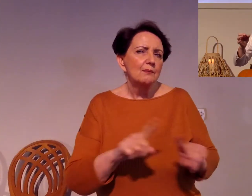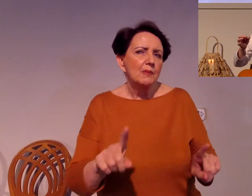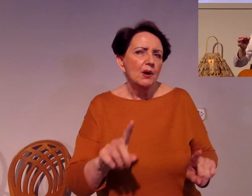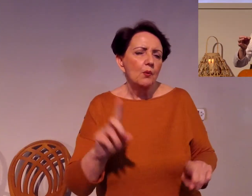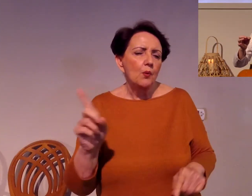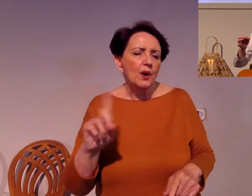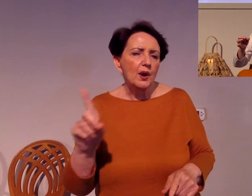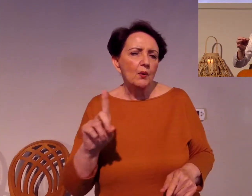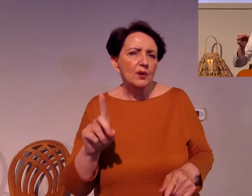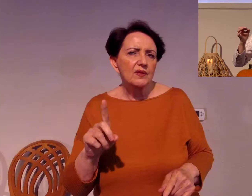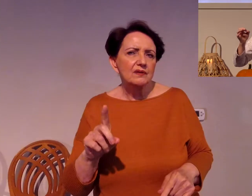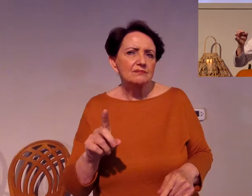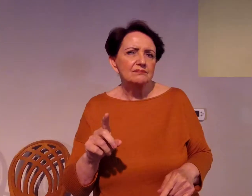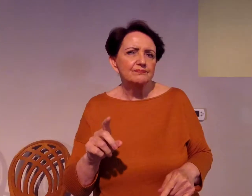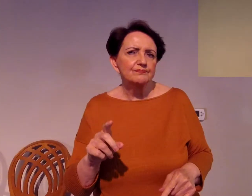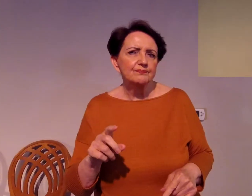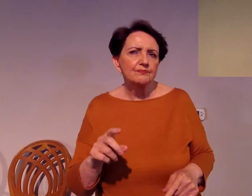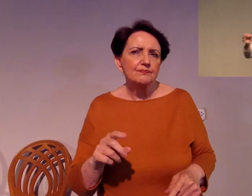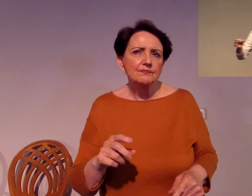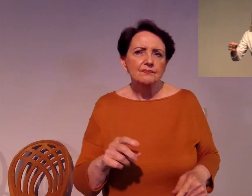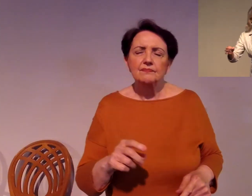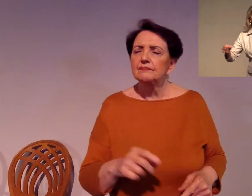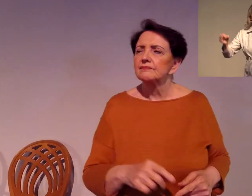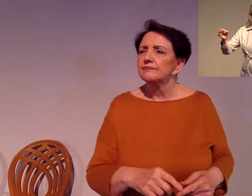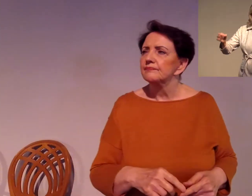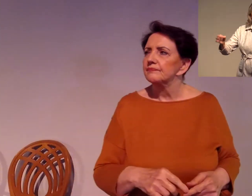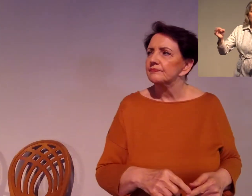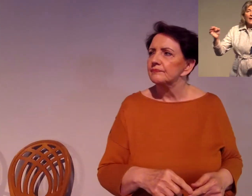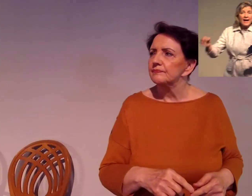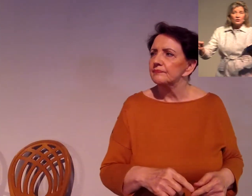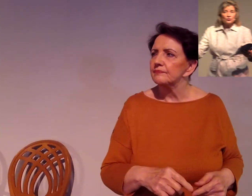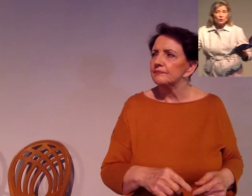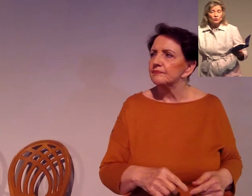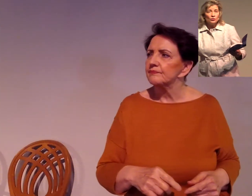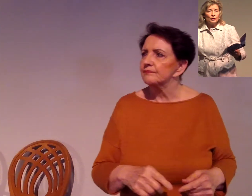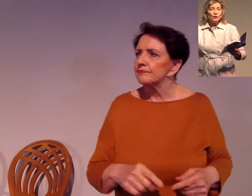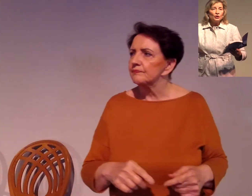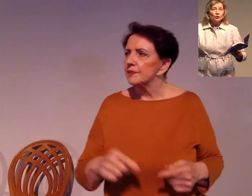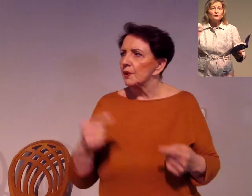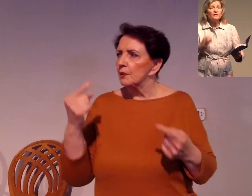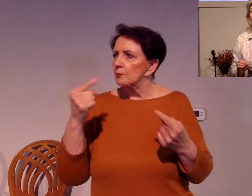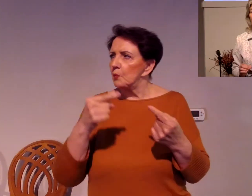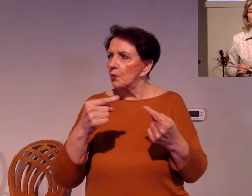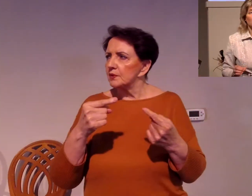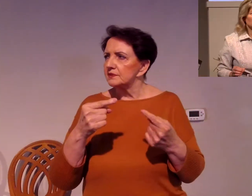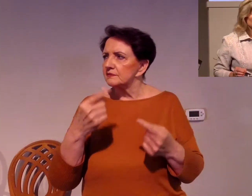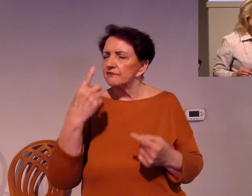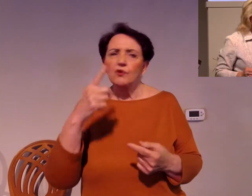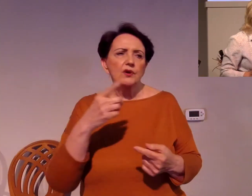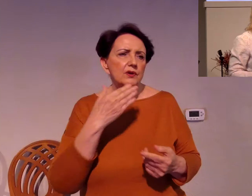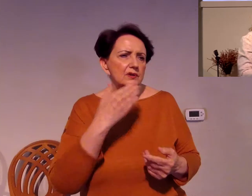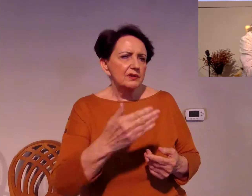the mechanisms for ongoing, natural, good feeling?